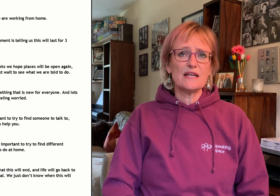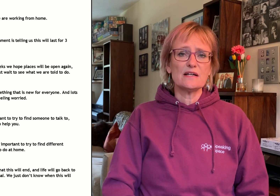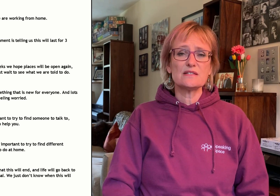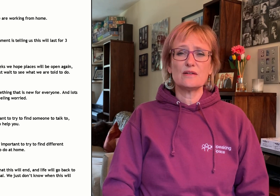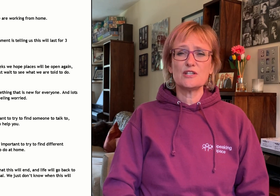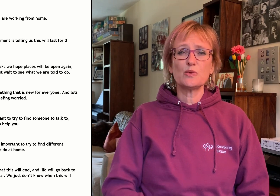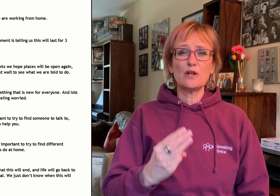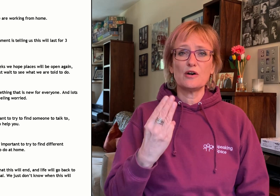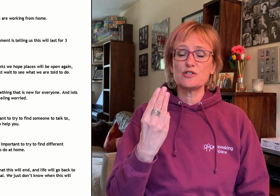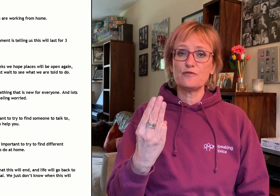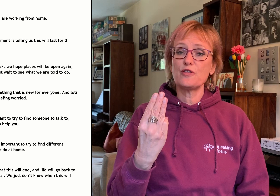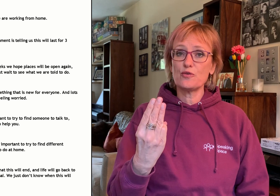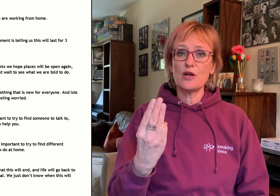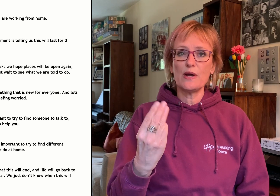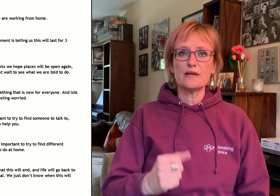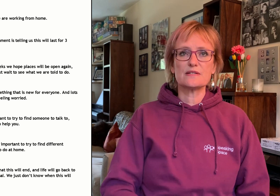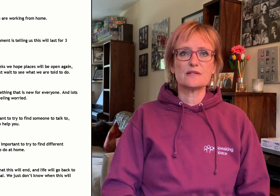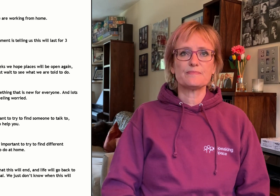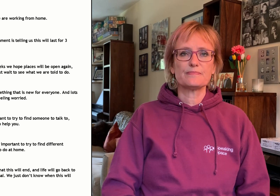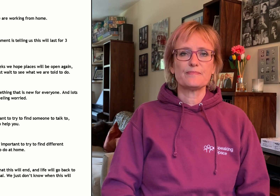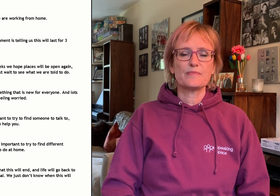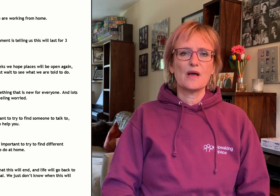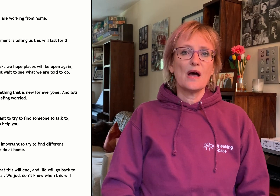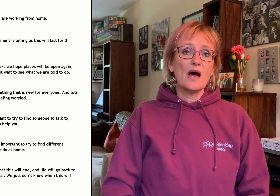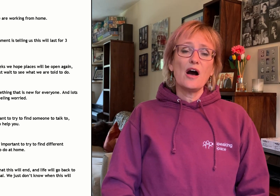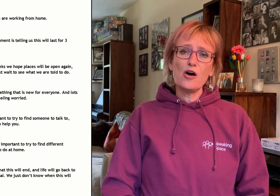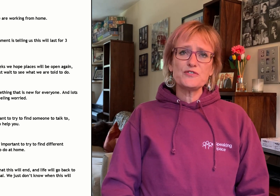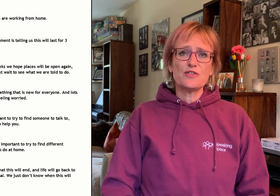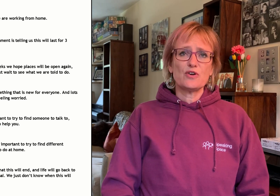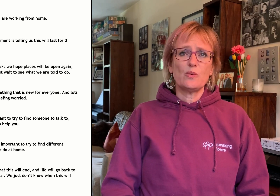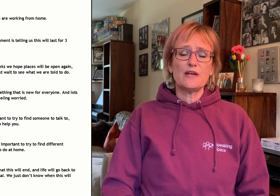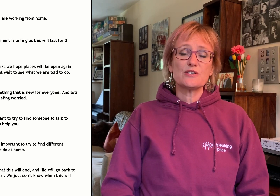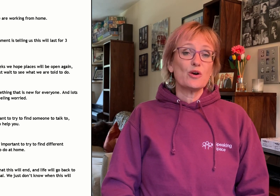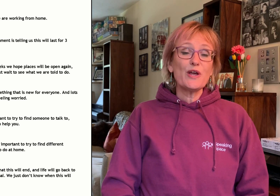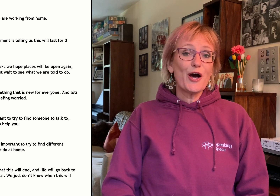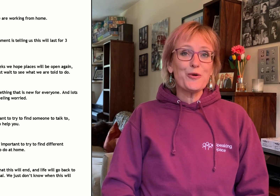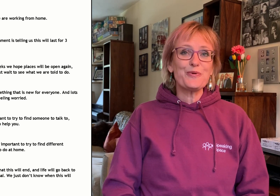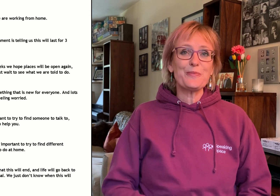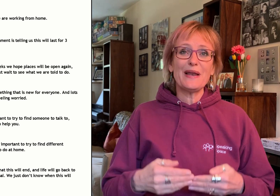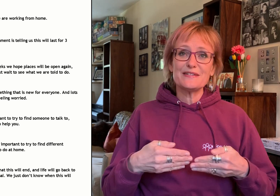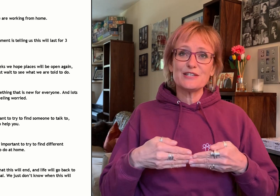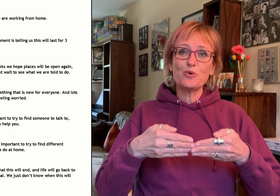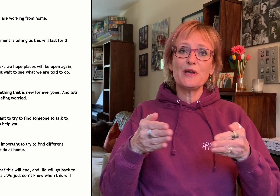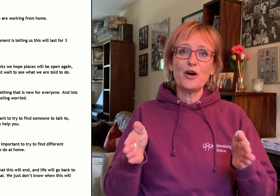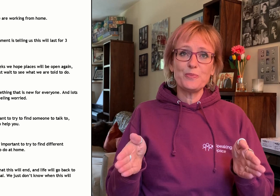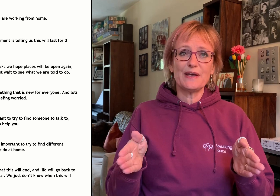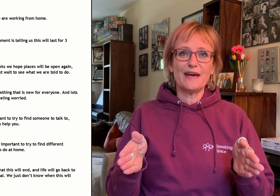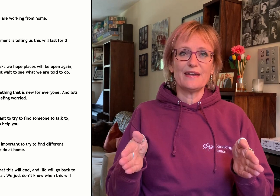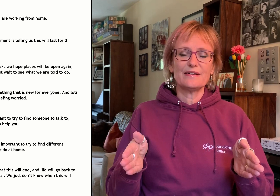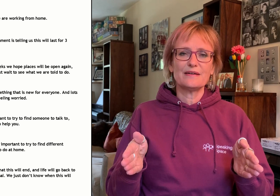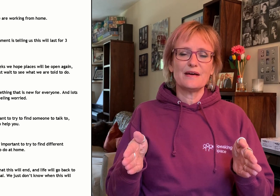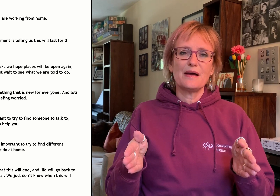is telling us that this will last for three weeks. After three weeks, we hope that places will be